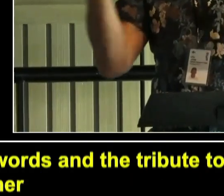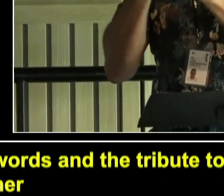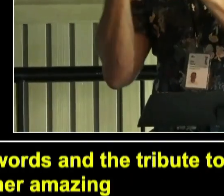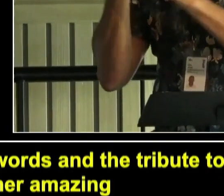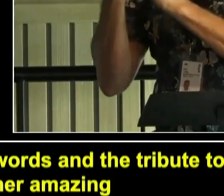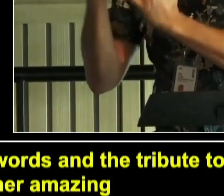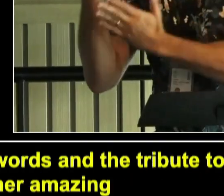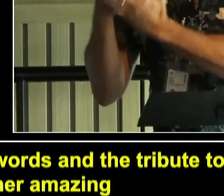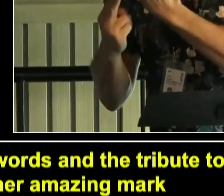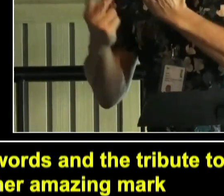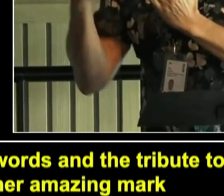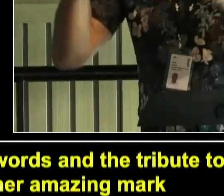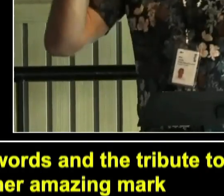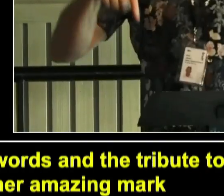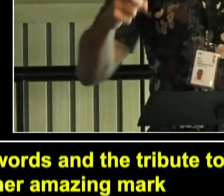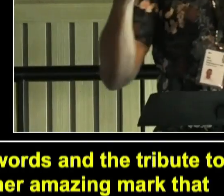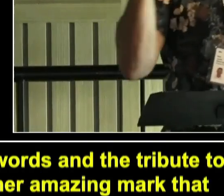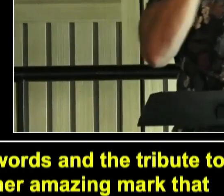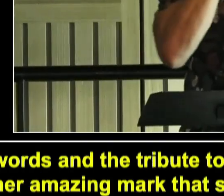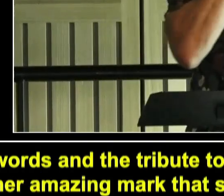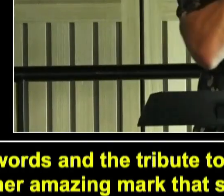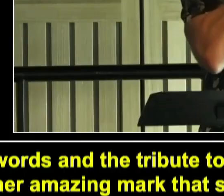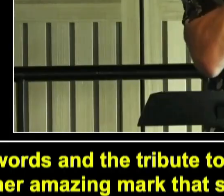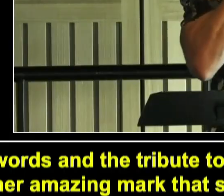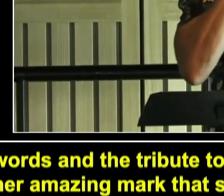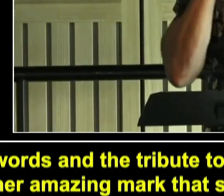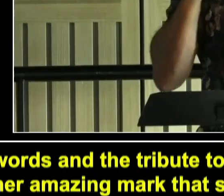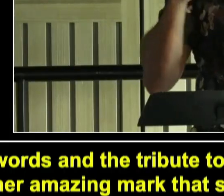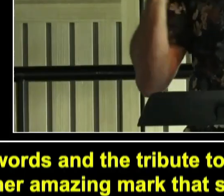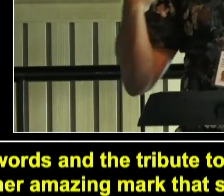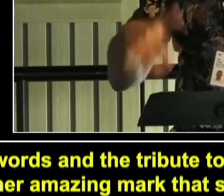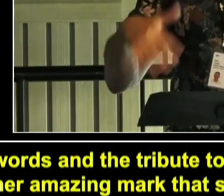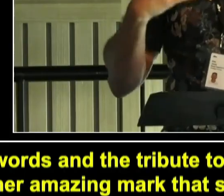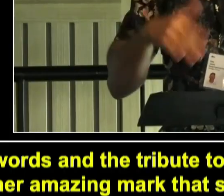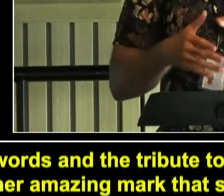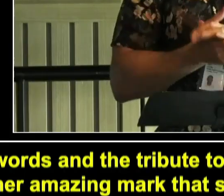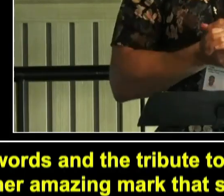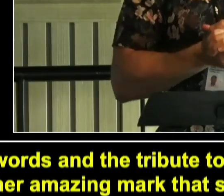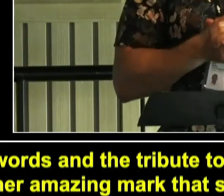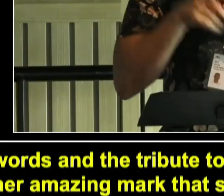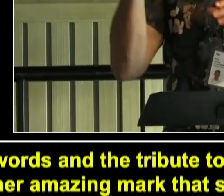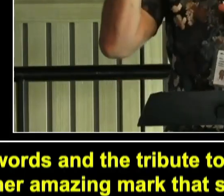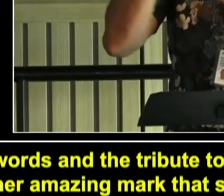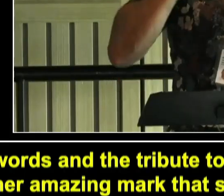left working with Accessible Arts and here at the Opera House.